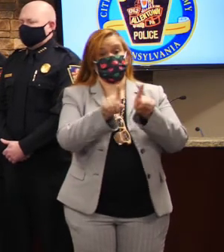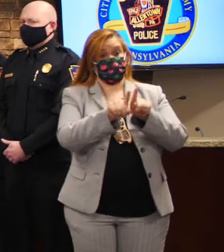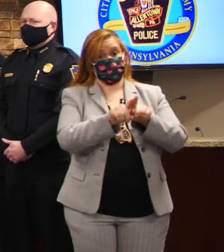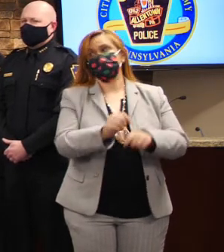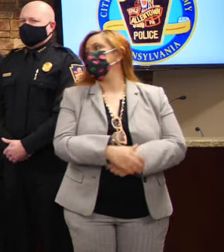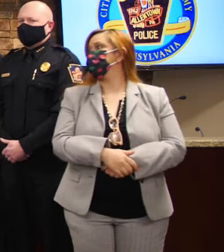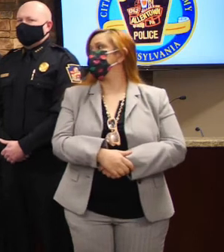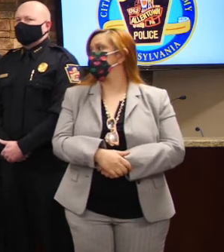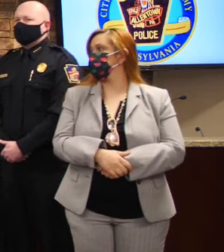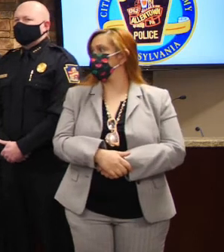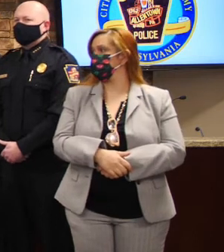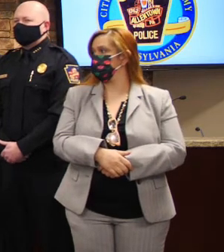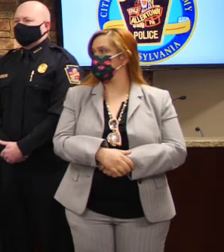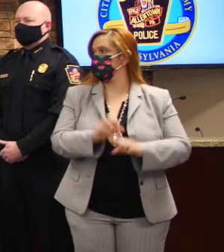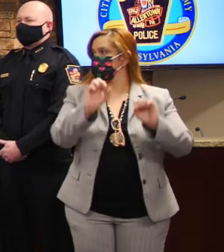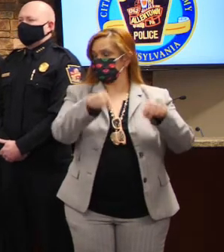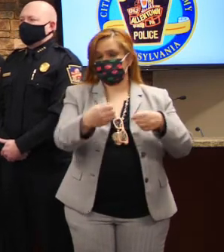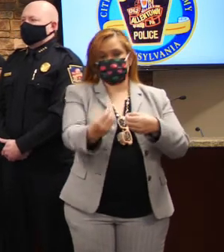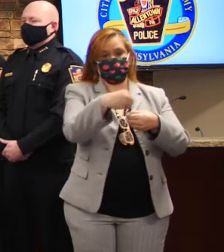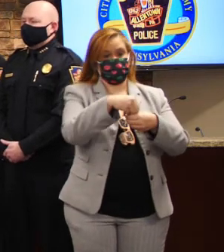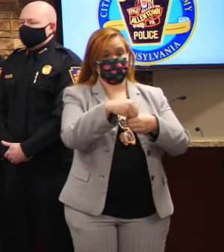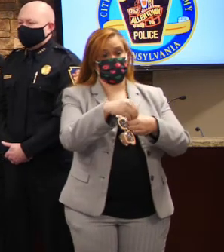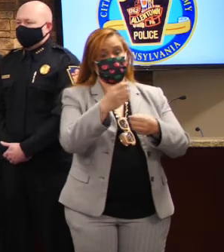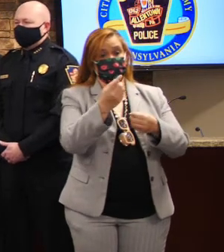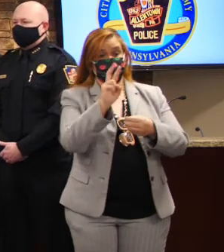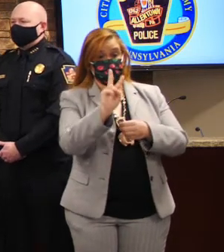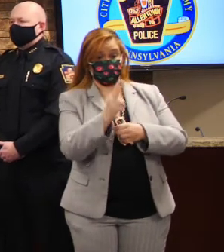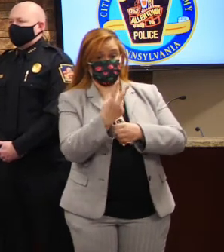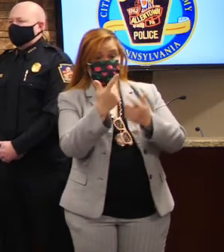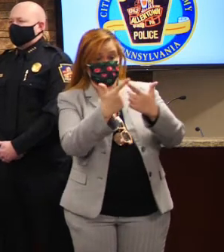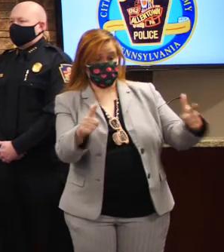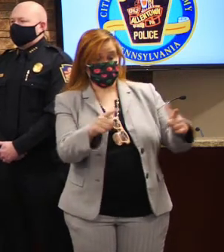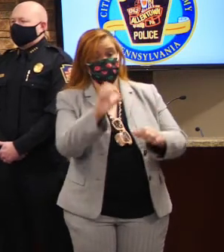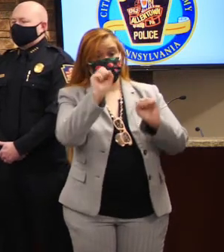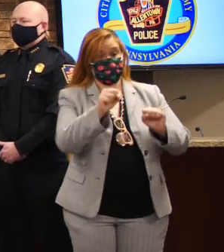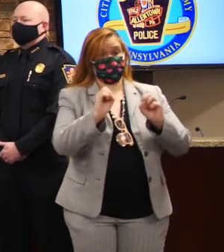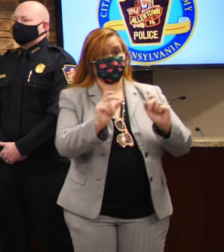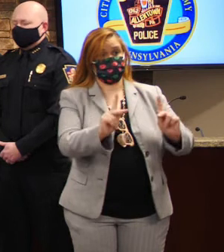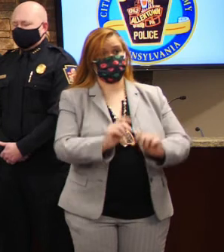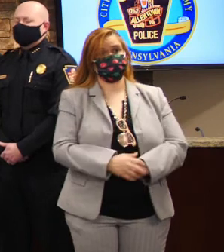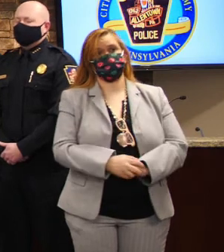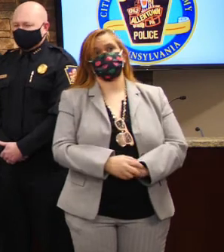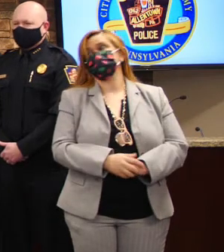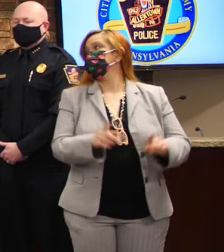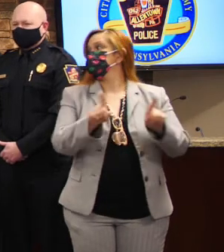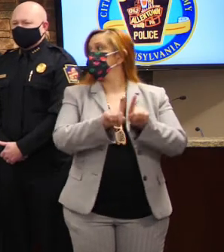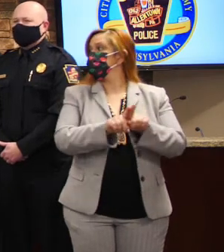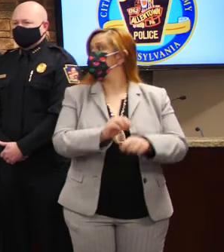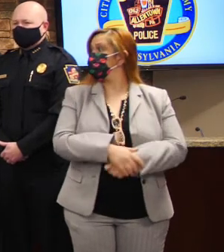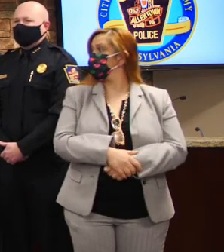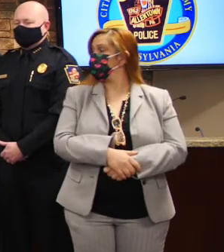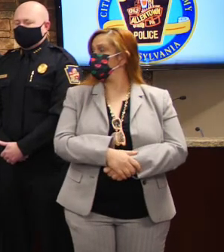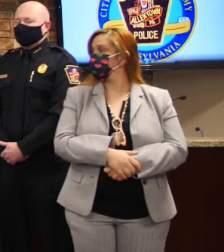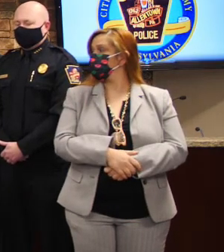process, it increases safety and also empathy. This is a big stepping stone for all